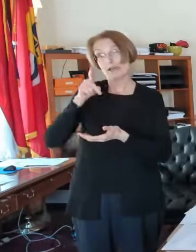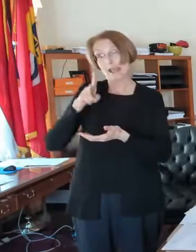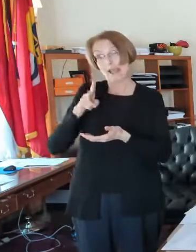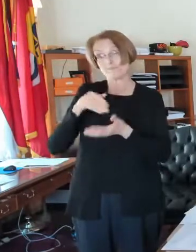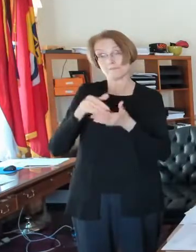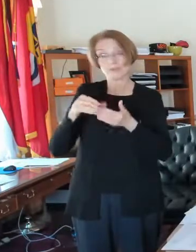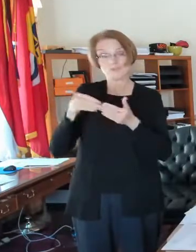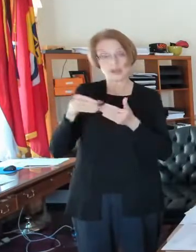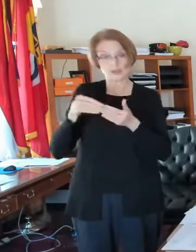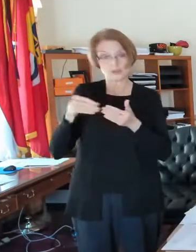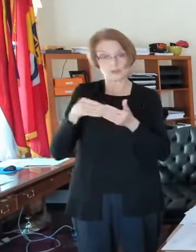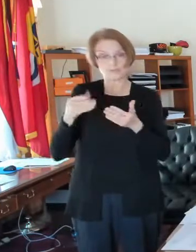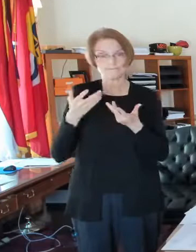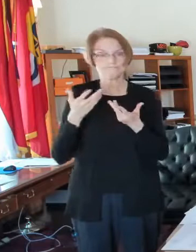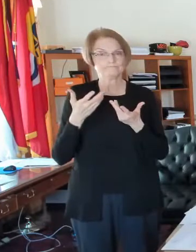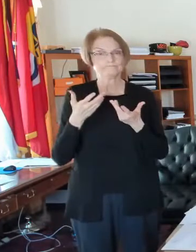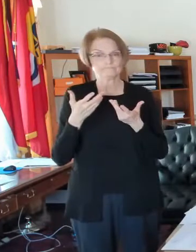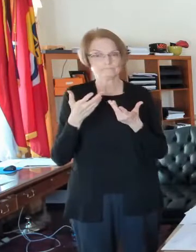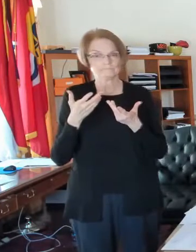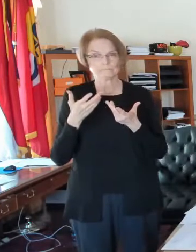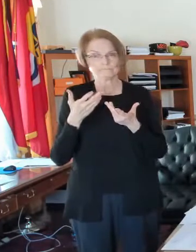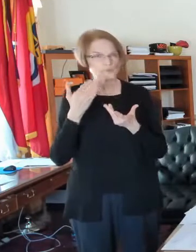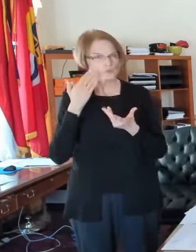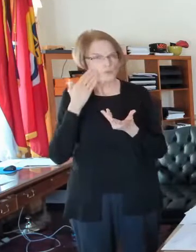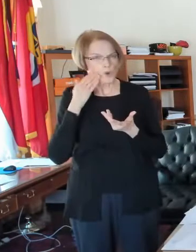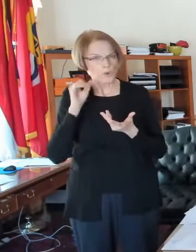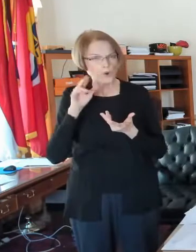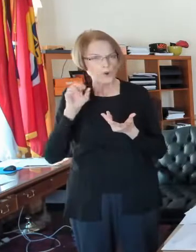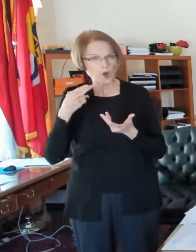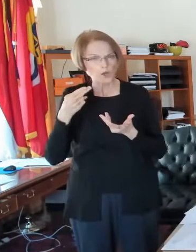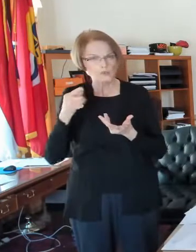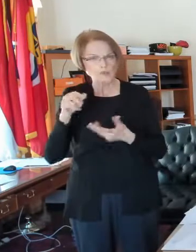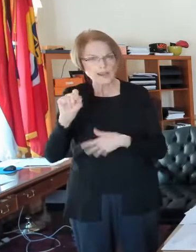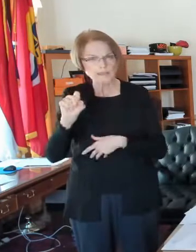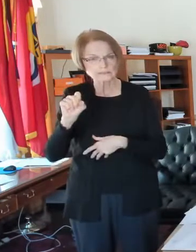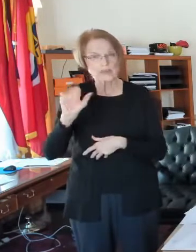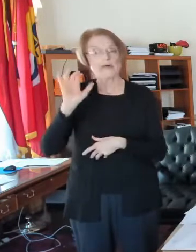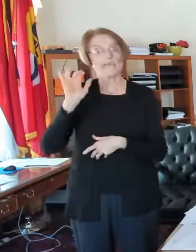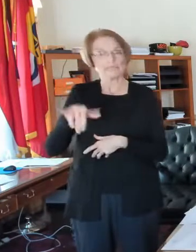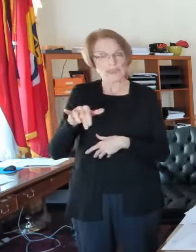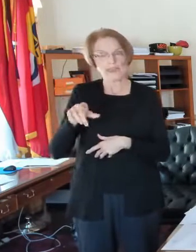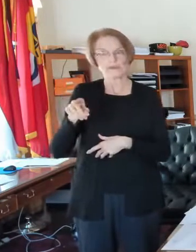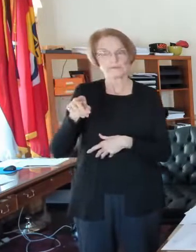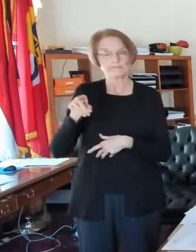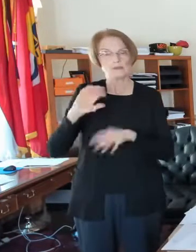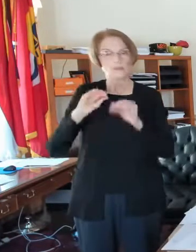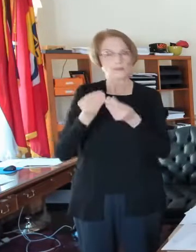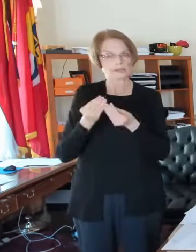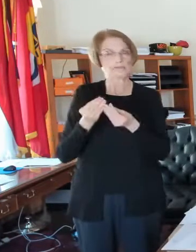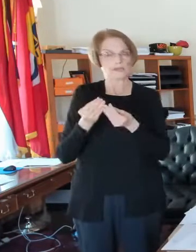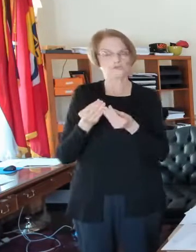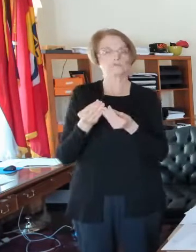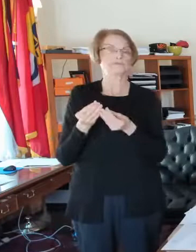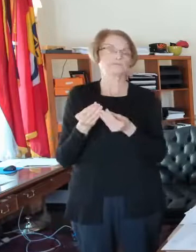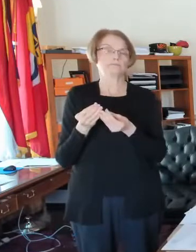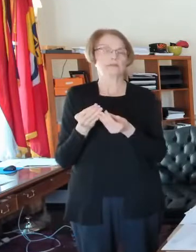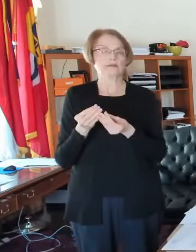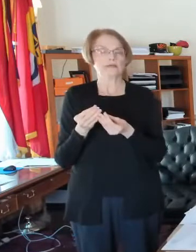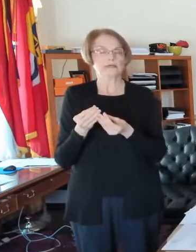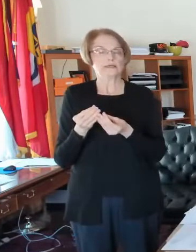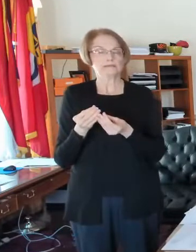you a couple of numbers here for those of you who don't know what Arch Grants is. Arch Grants is an organization that